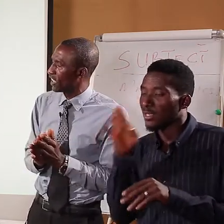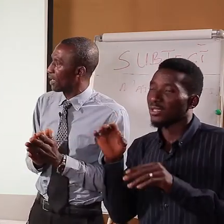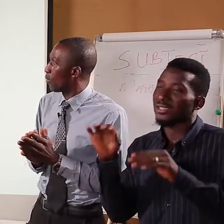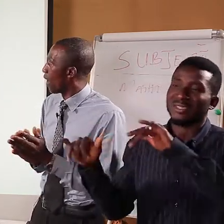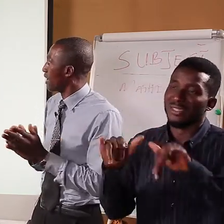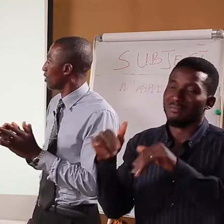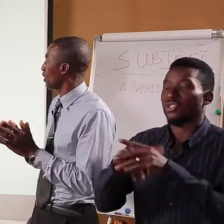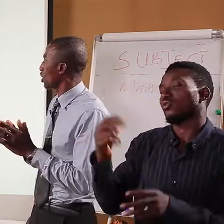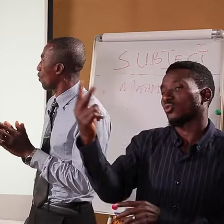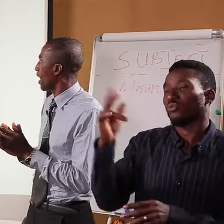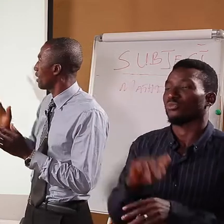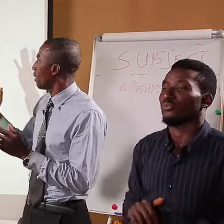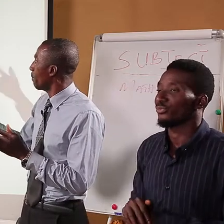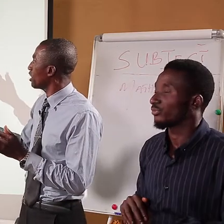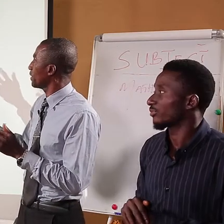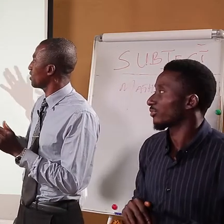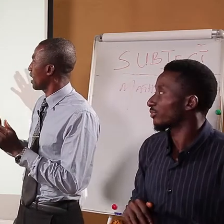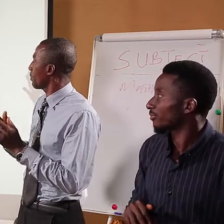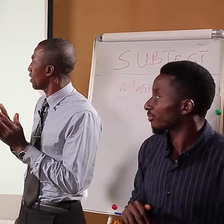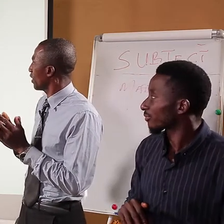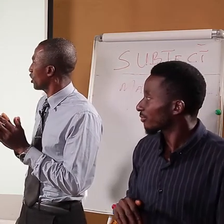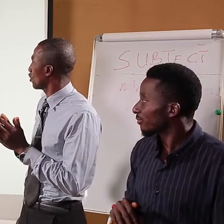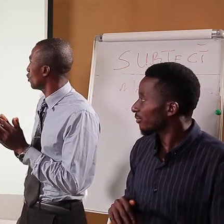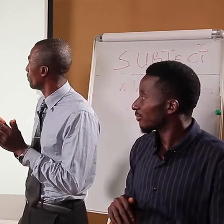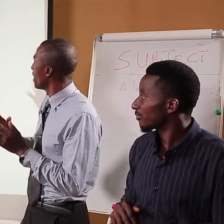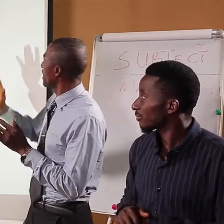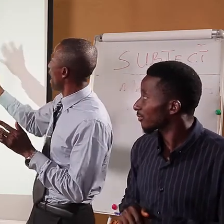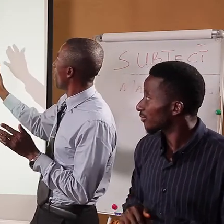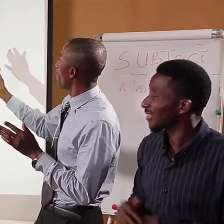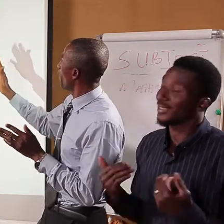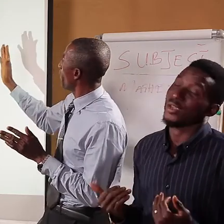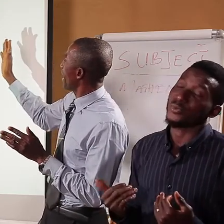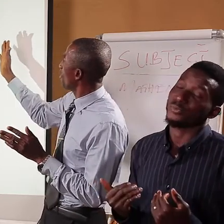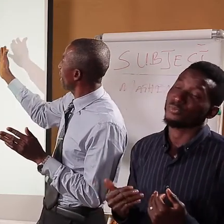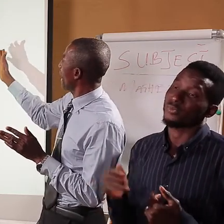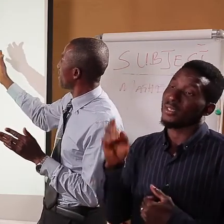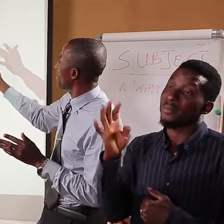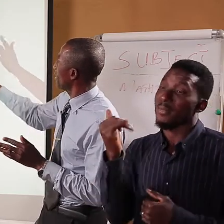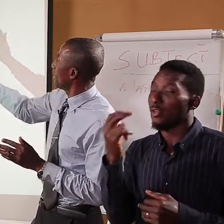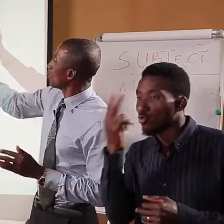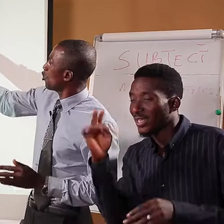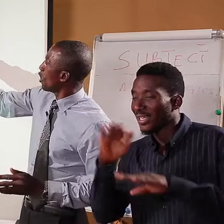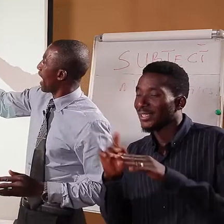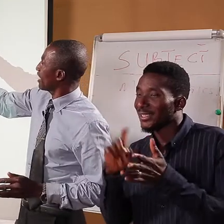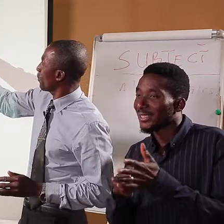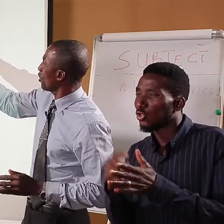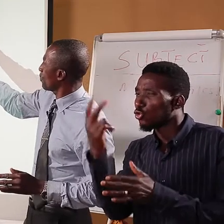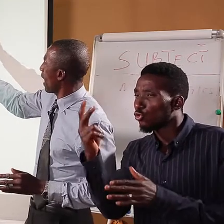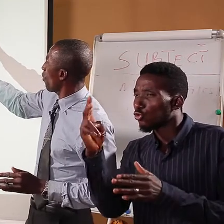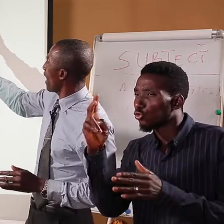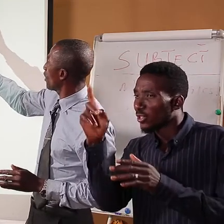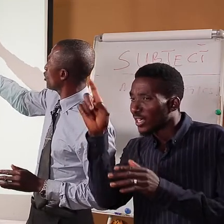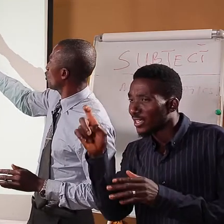The coefficient of y in equation 1 must be the same in equation 2. Now, by looking at this, 2x